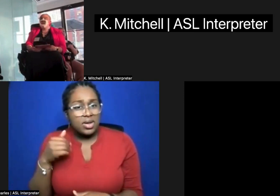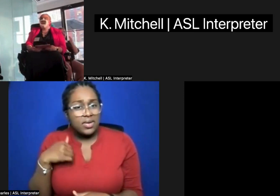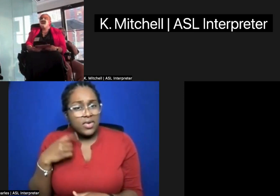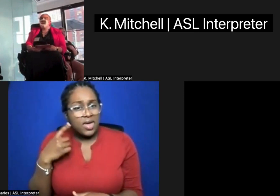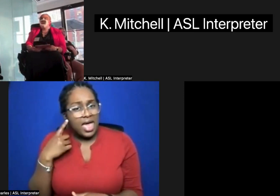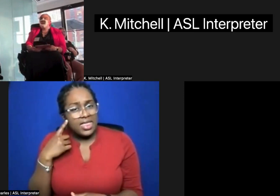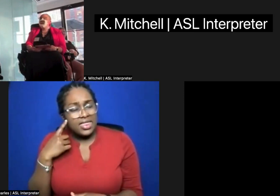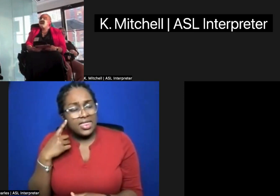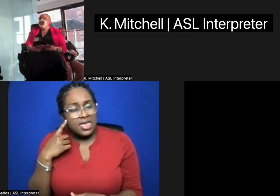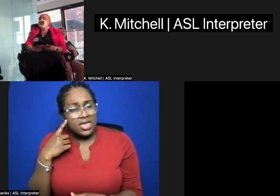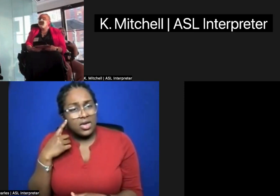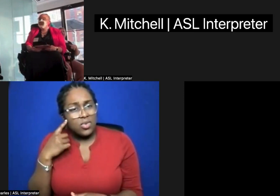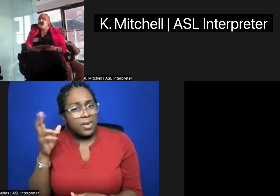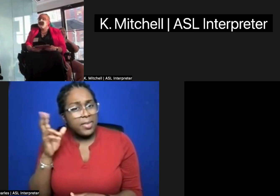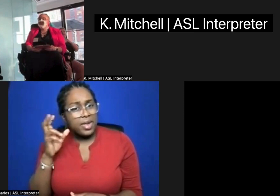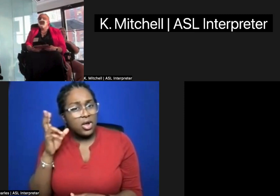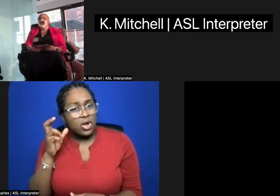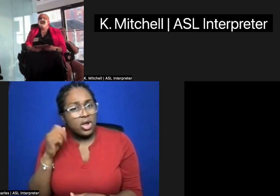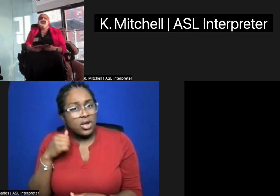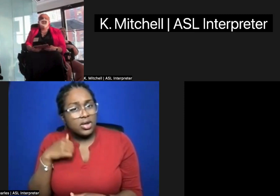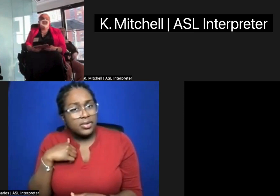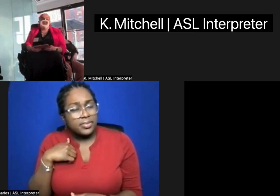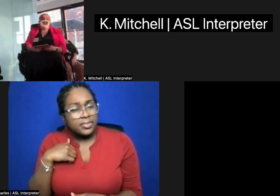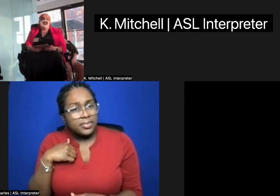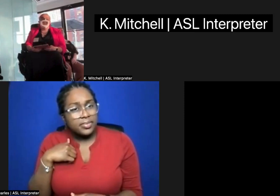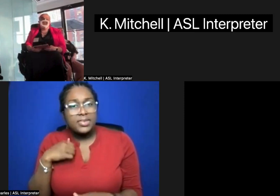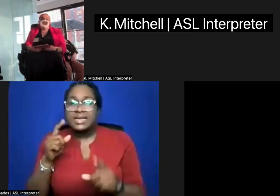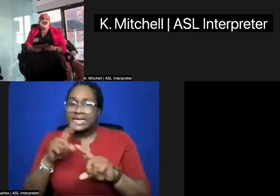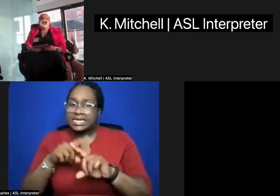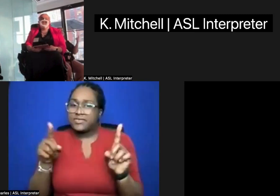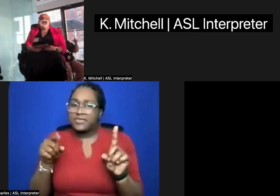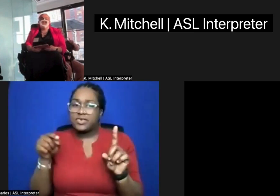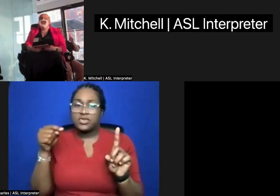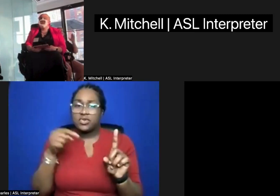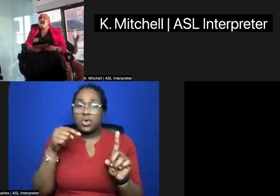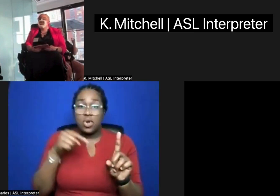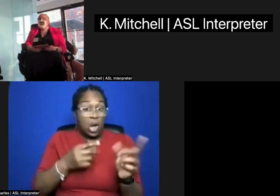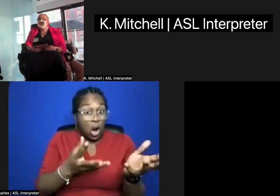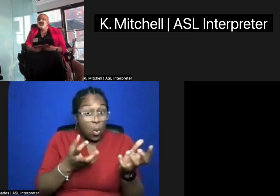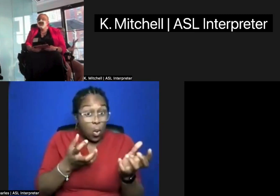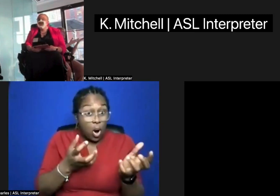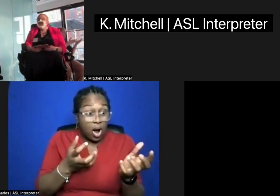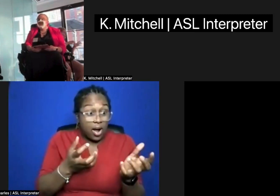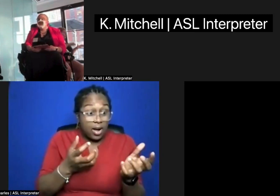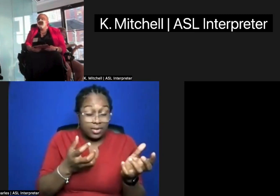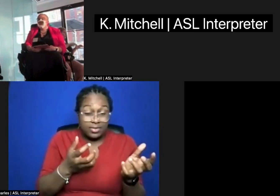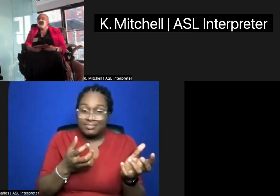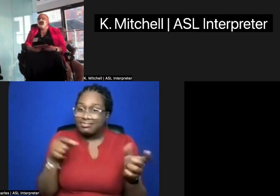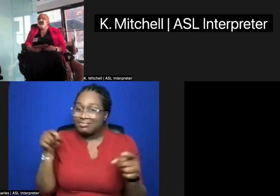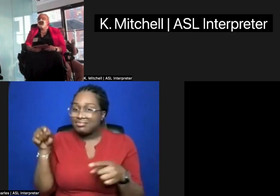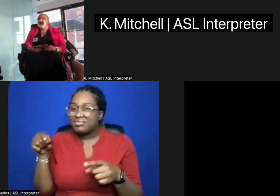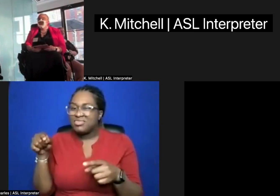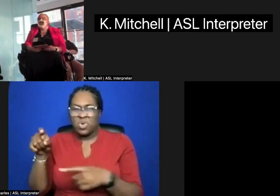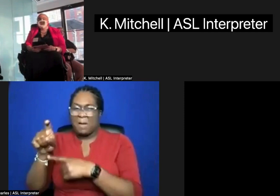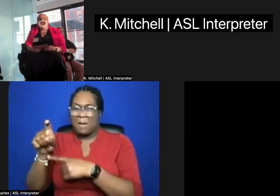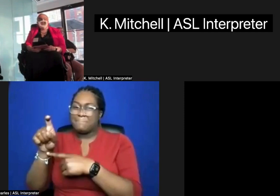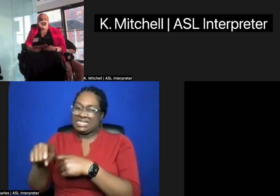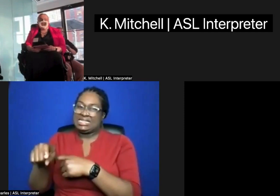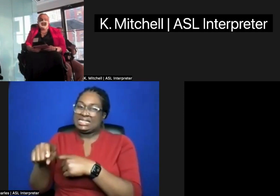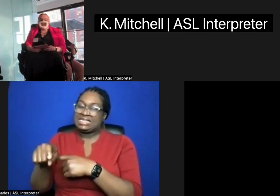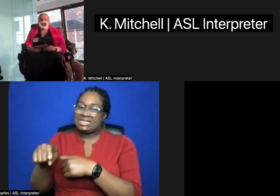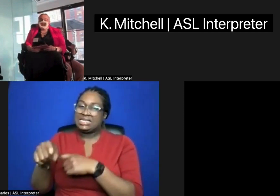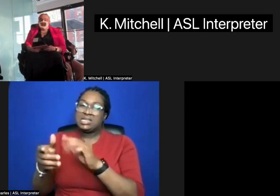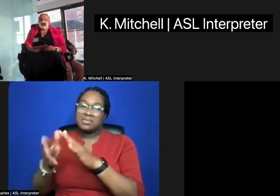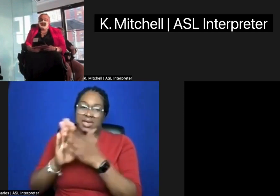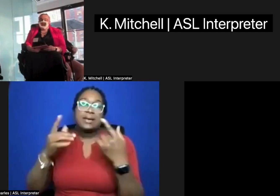with me, is that there's a big difference between what we want to do and what we feel like we must do in order to have access to what we